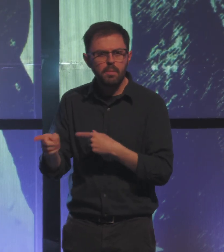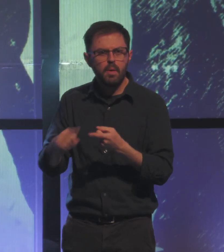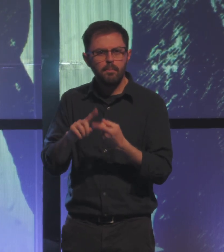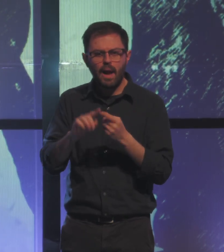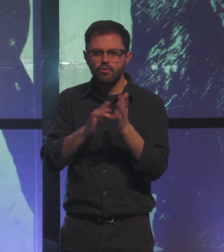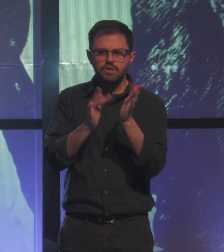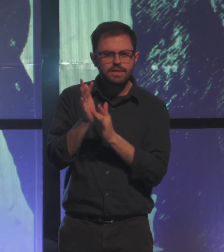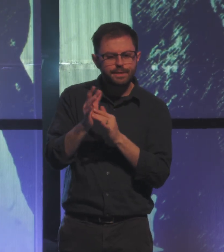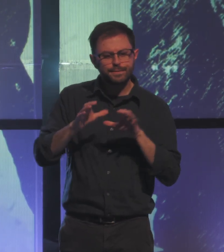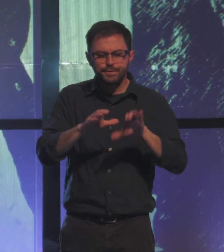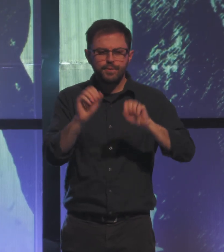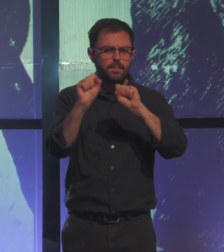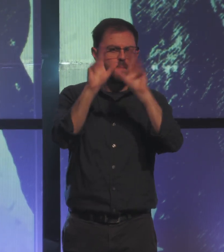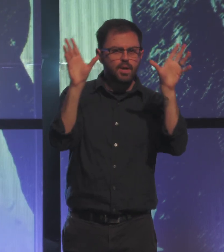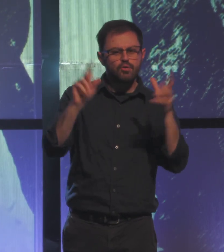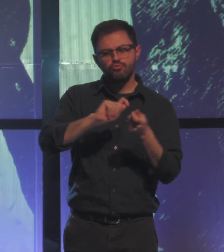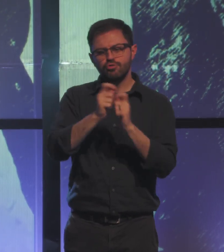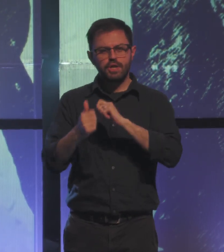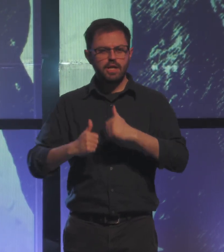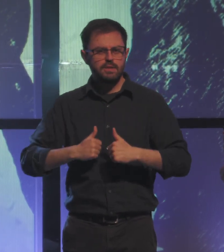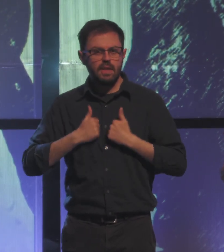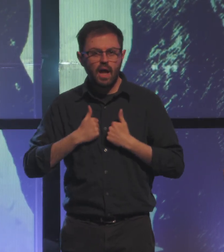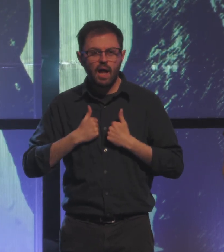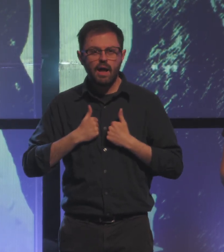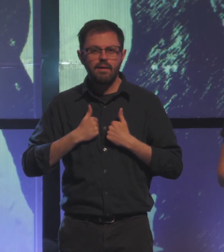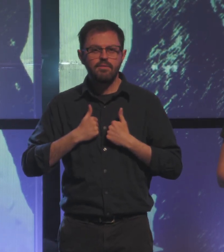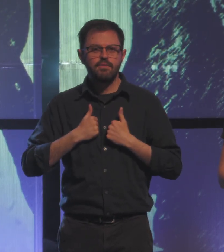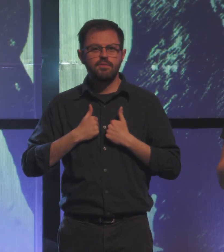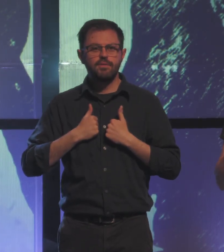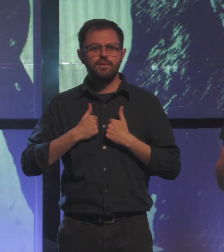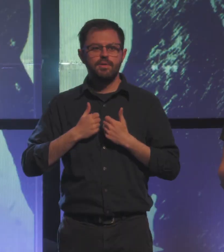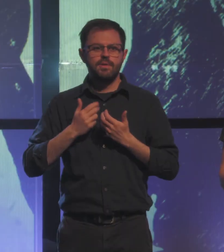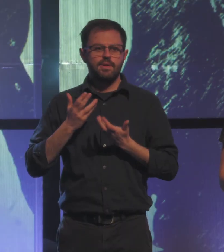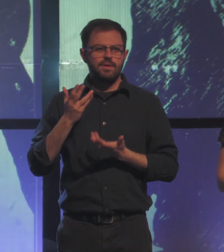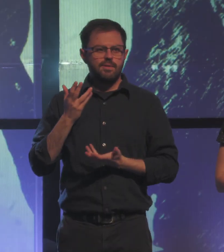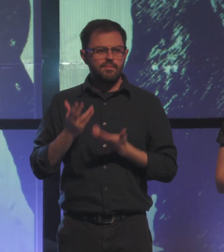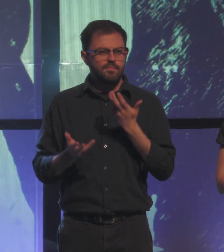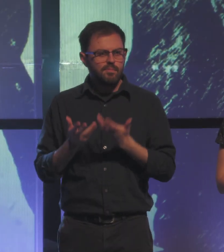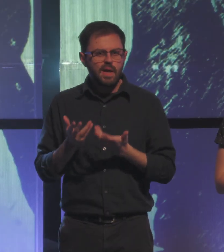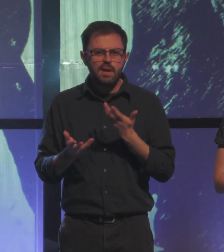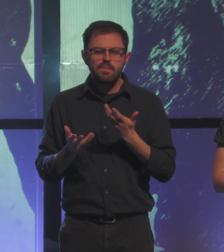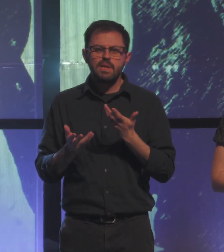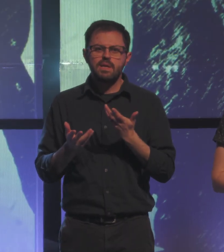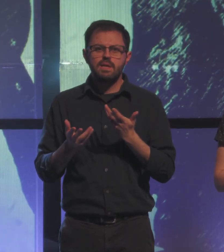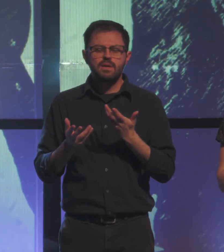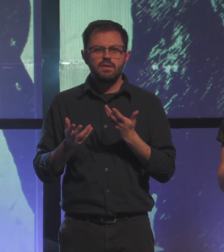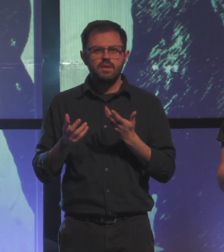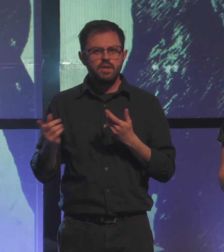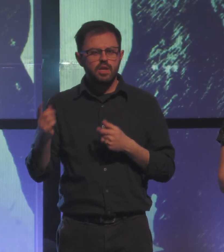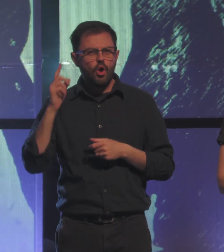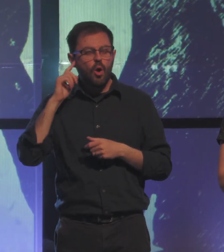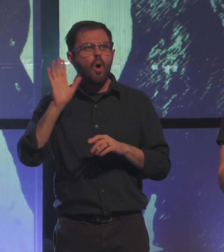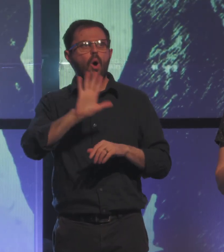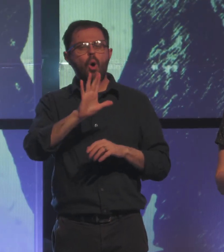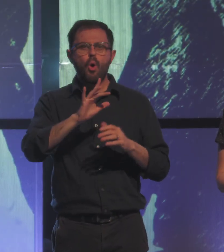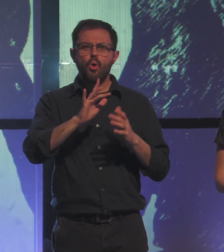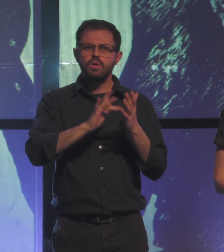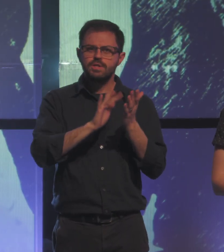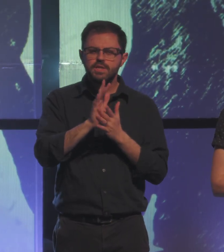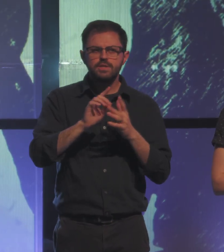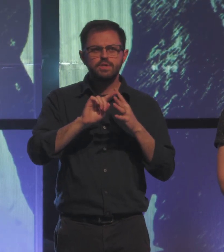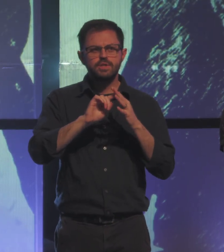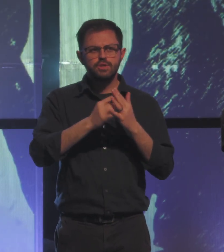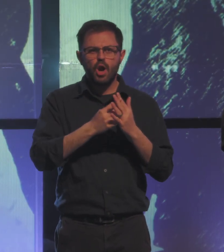or changing people's lives, or maybe a man that was starting to break down these systems that had created a perfect